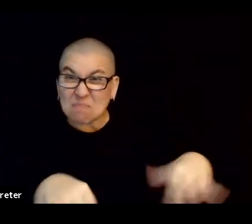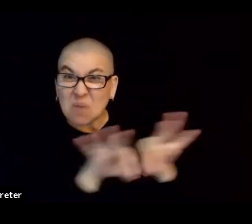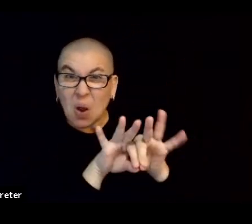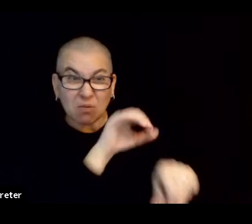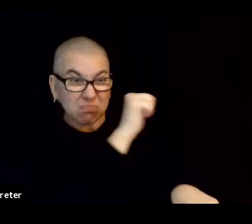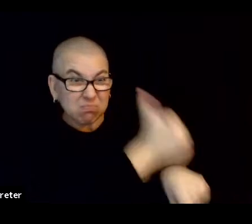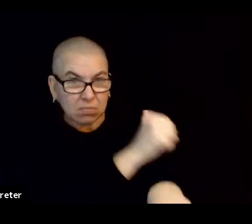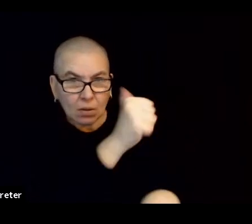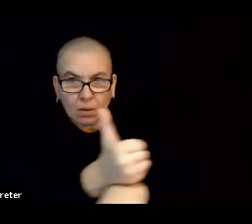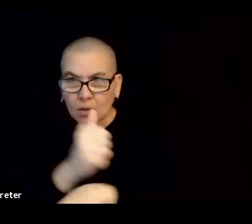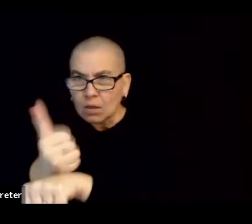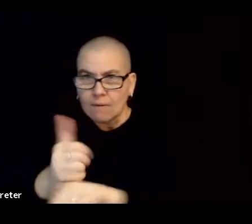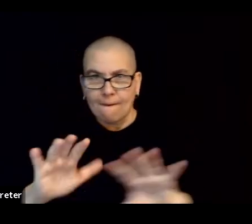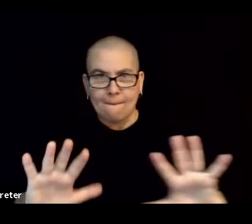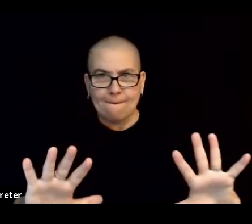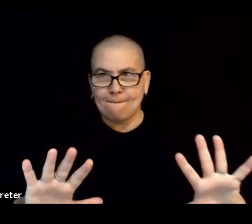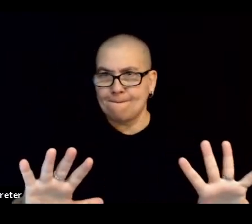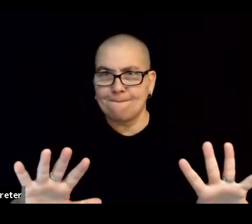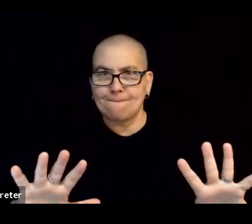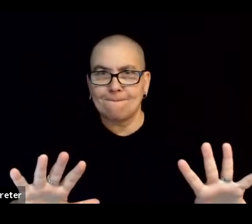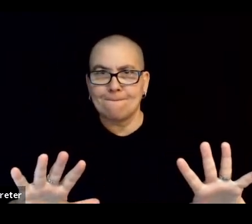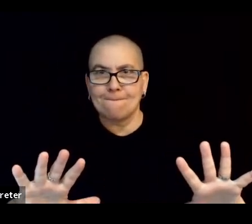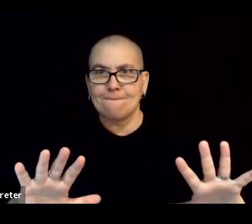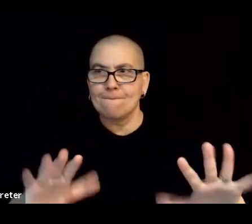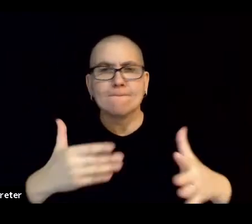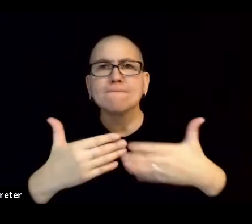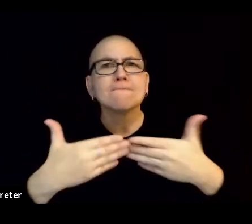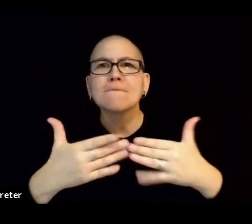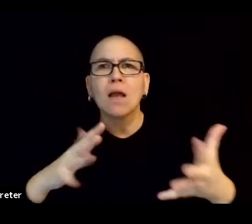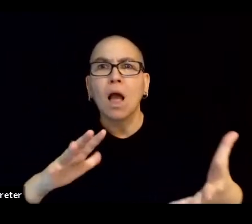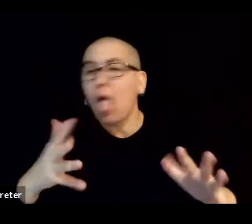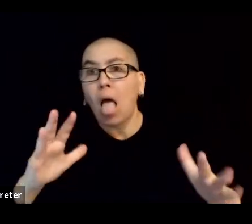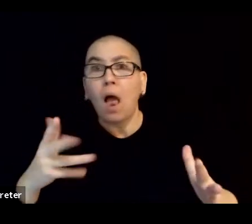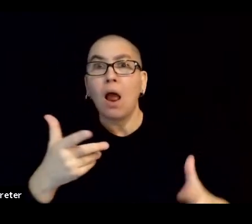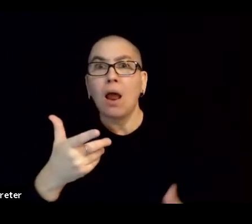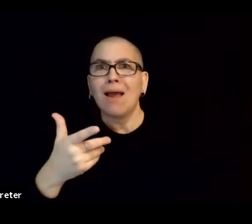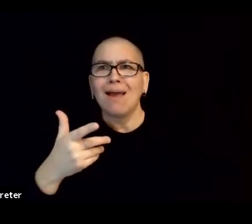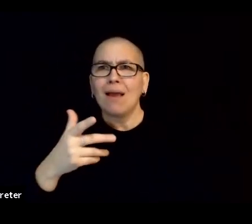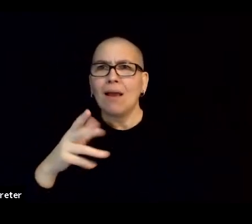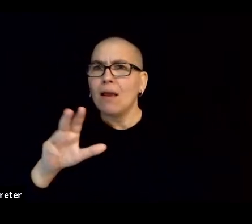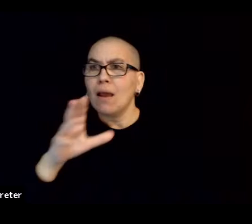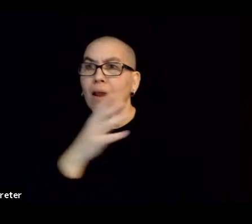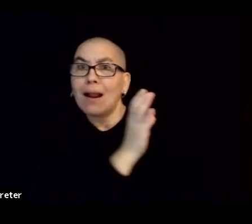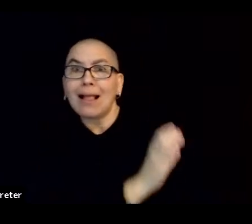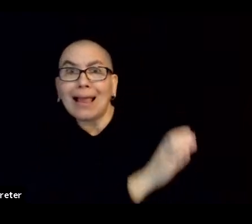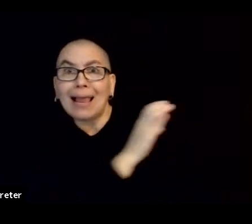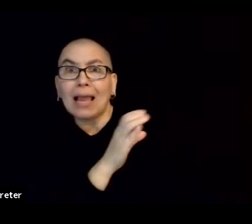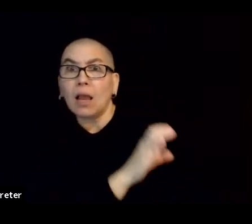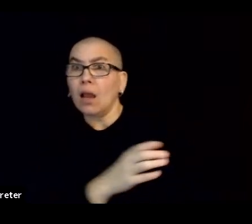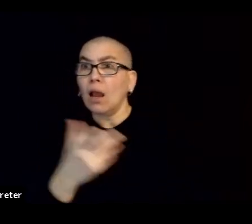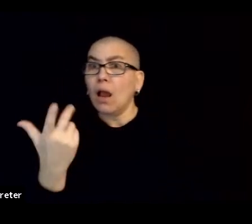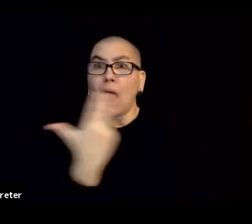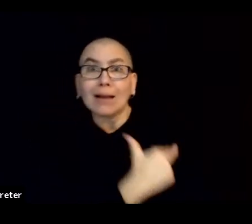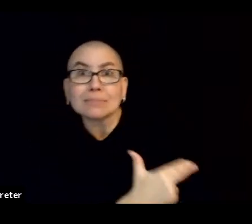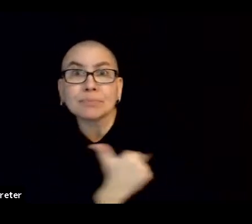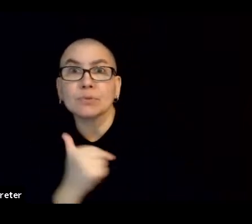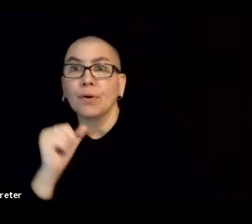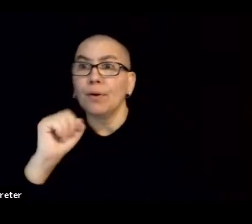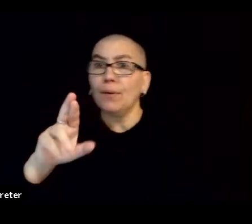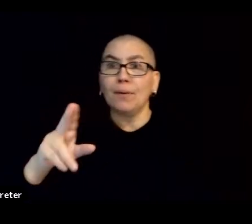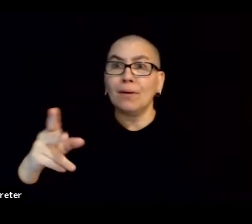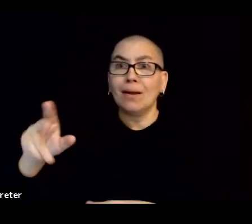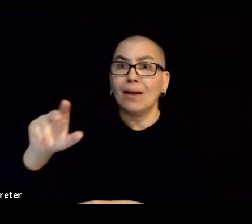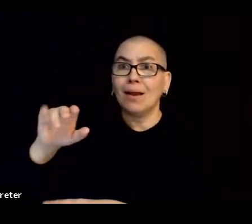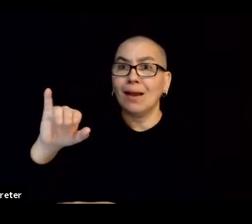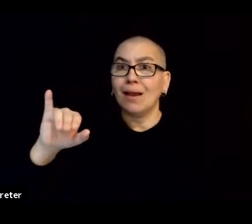you got it at a federally recognized health clinic, you got it with your provider, you got it at Indian Healthcare. There are numerous points of